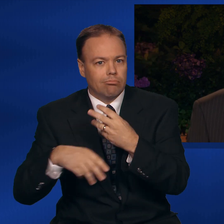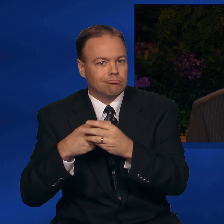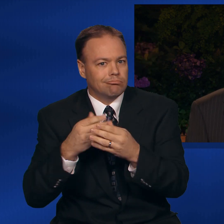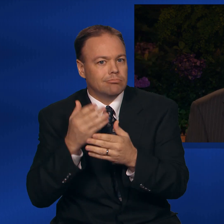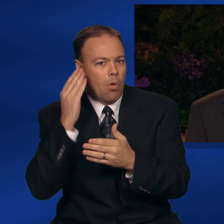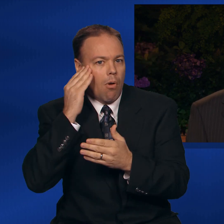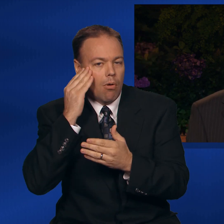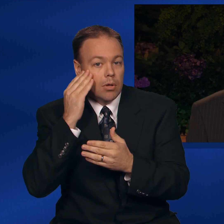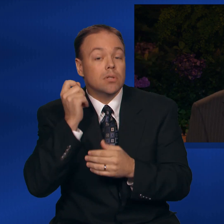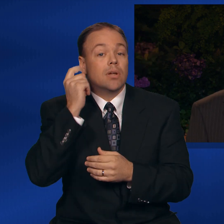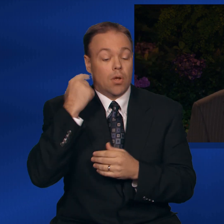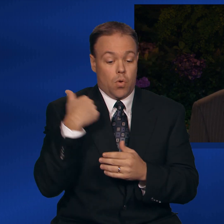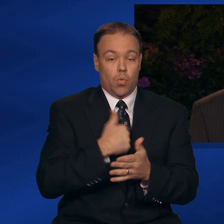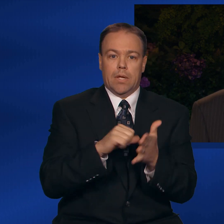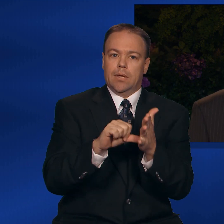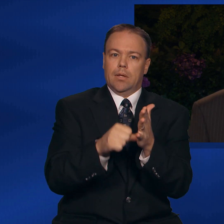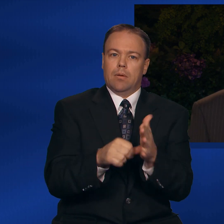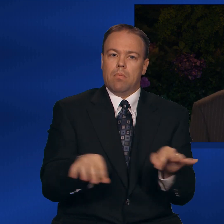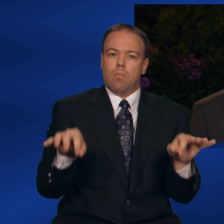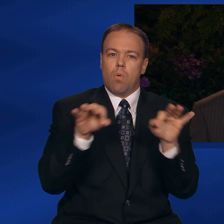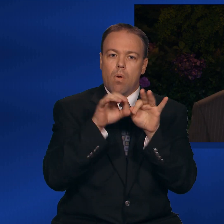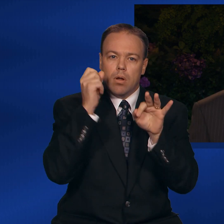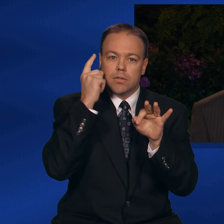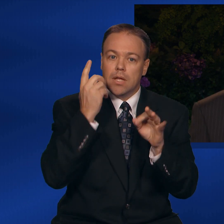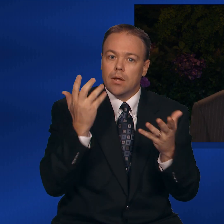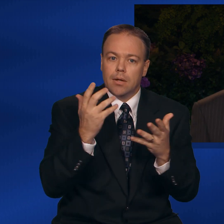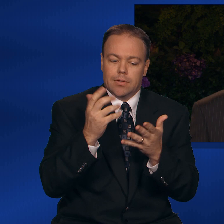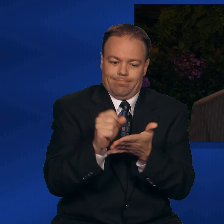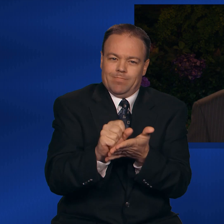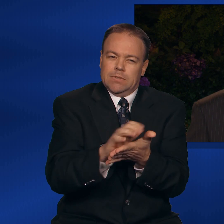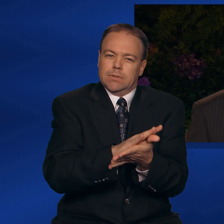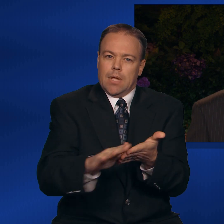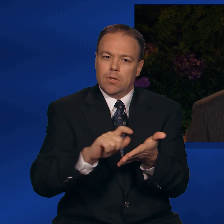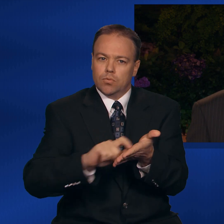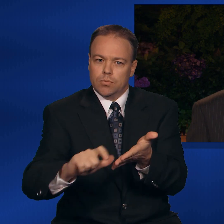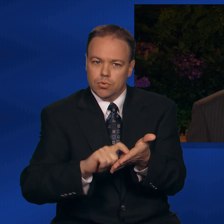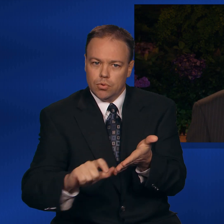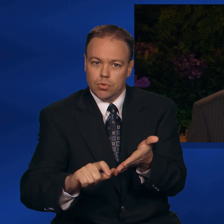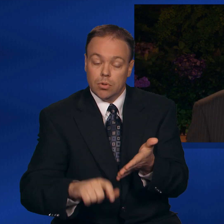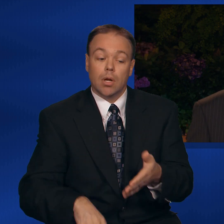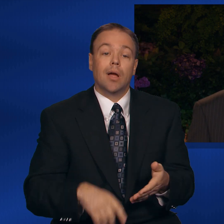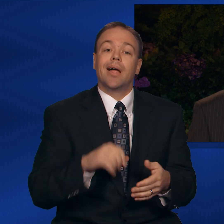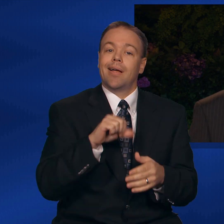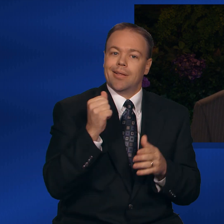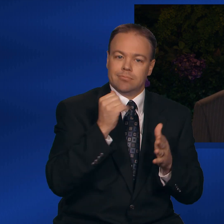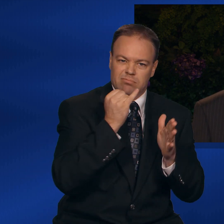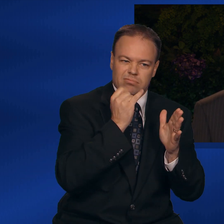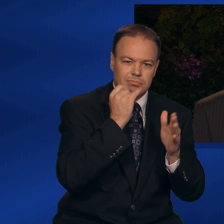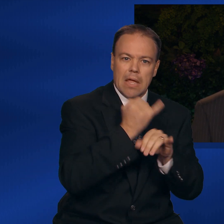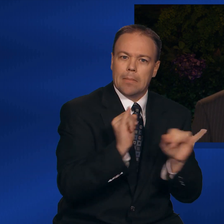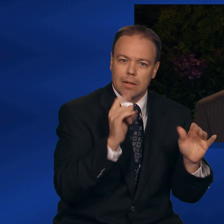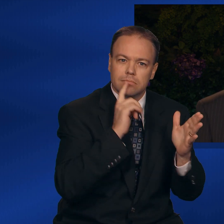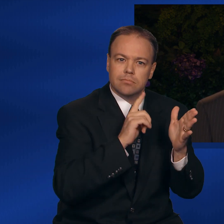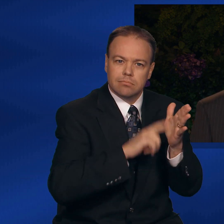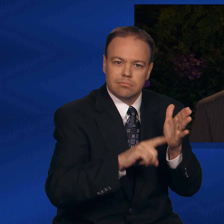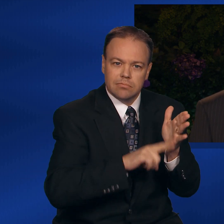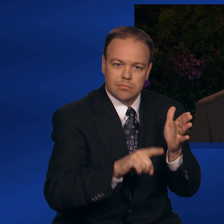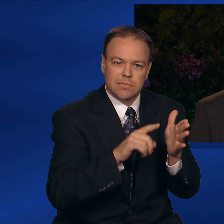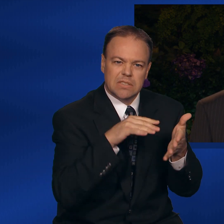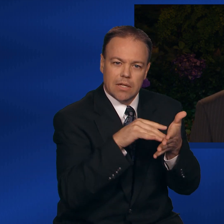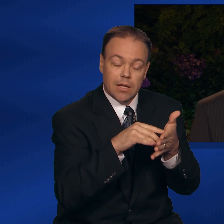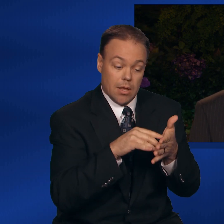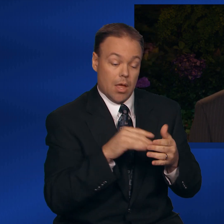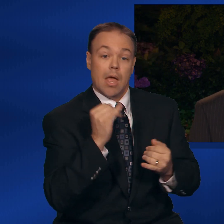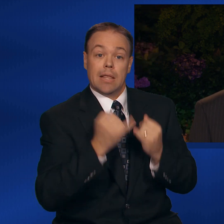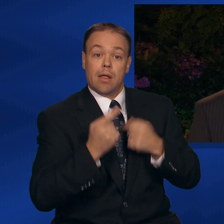stress the importance of understanding sacred scripture. An independent study recently found that Latter-day Saints were